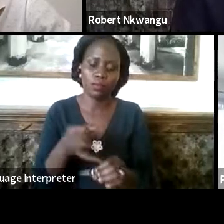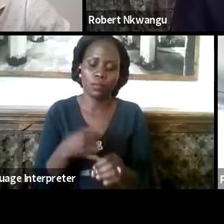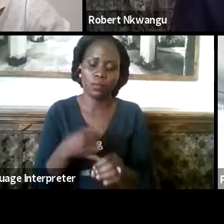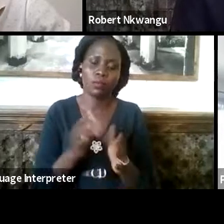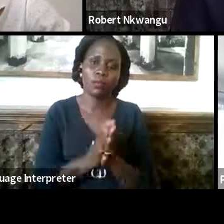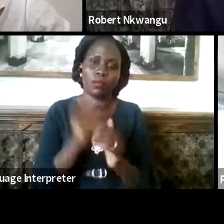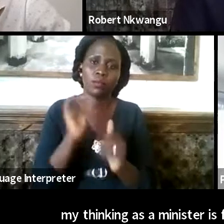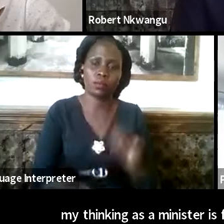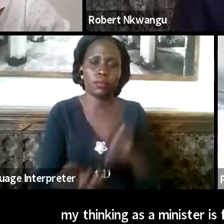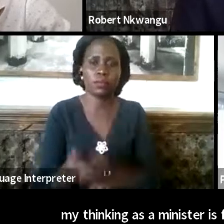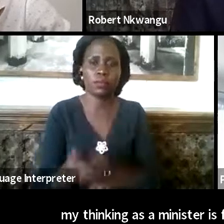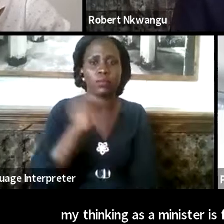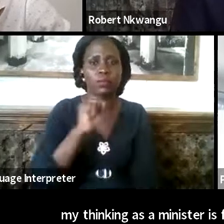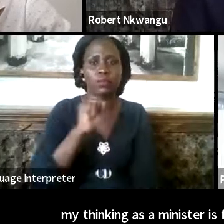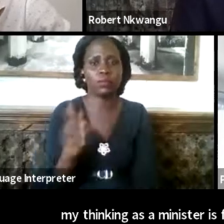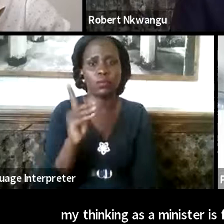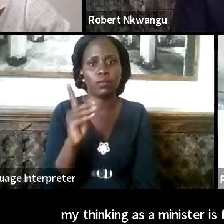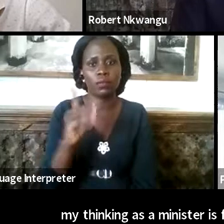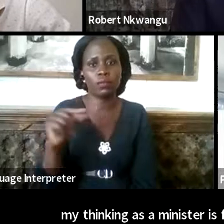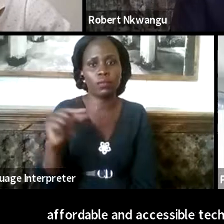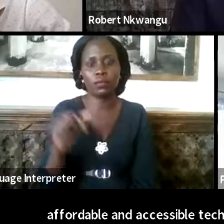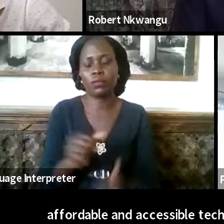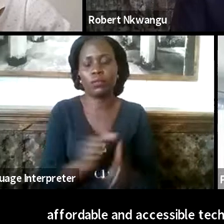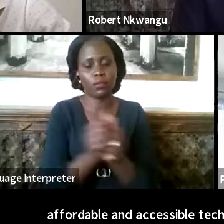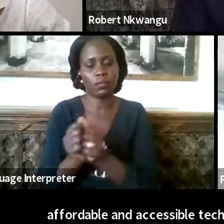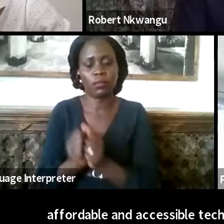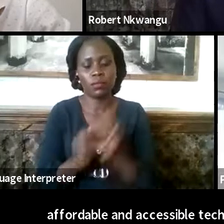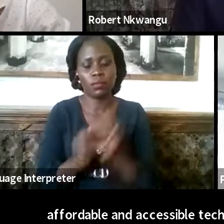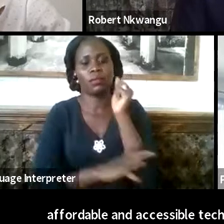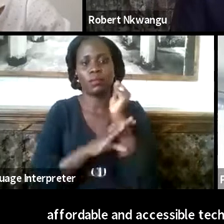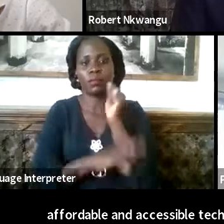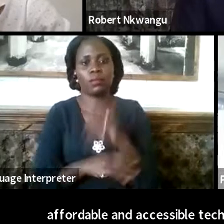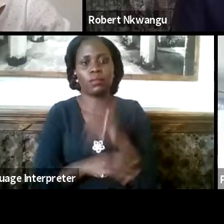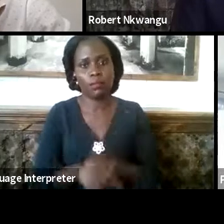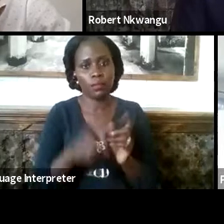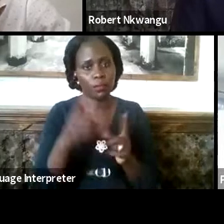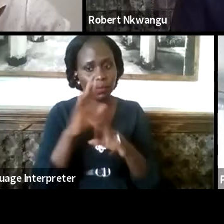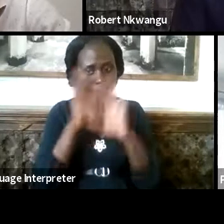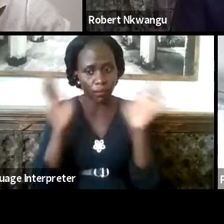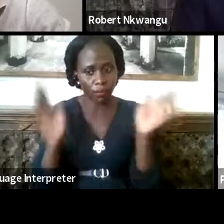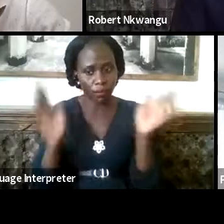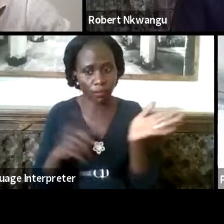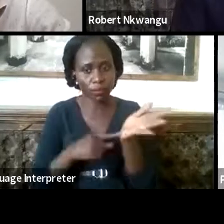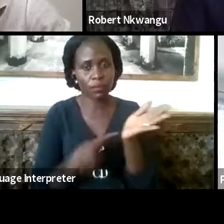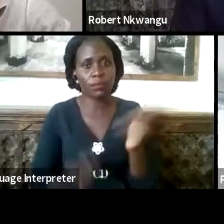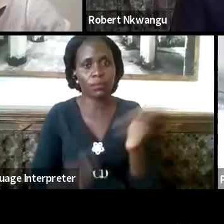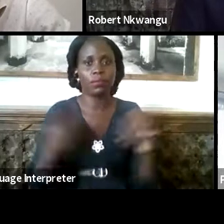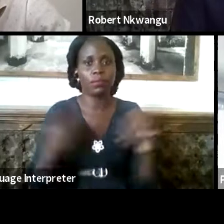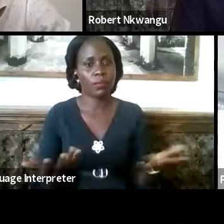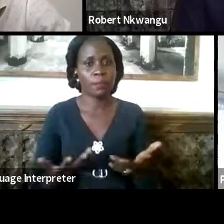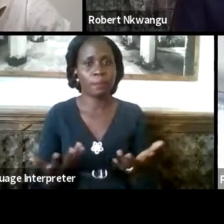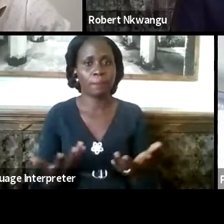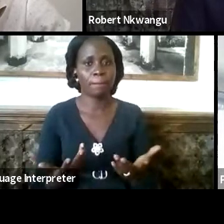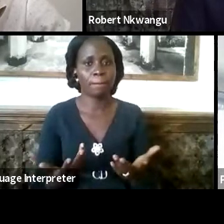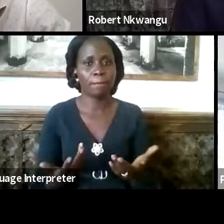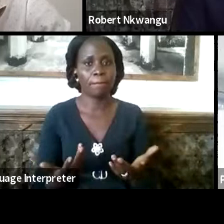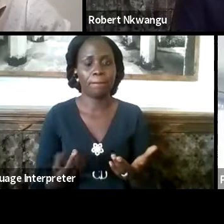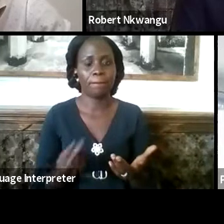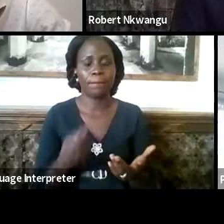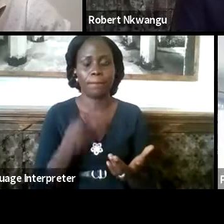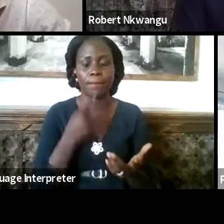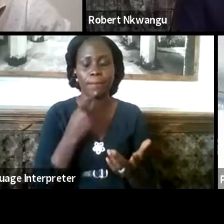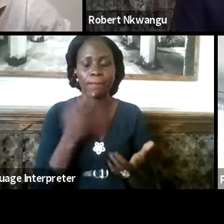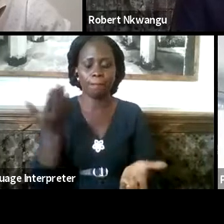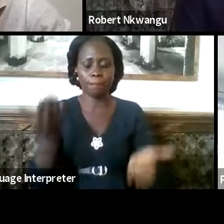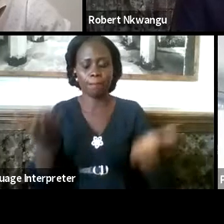together as a country. And you know, our technologies include right from, let me say, a weighing machine, if we are talking